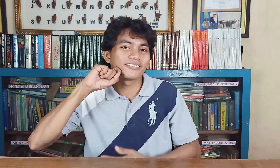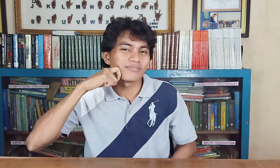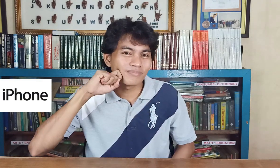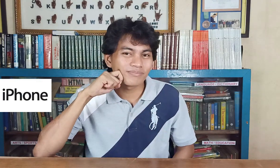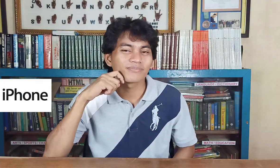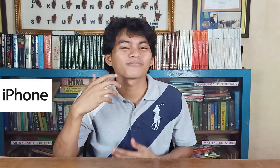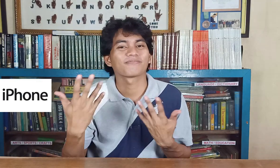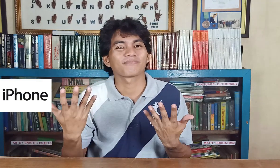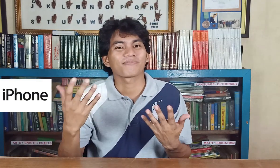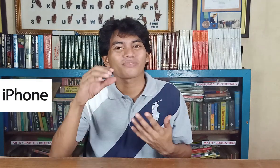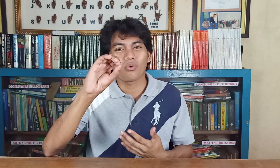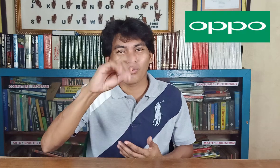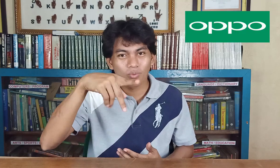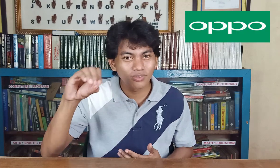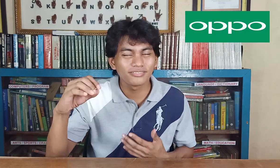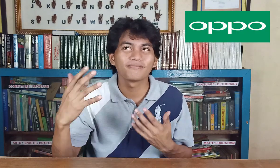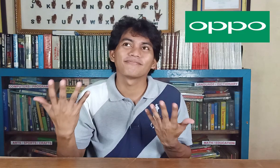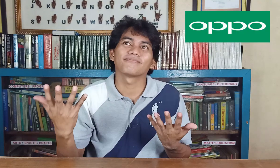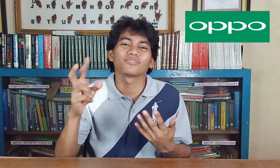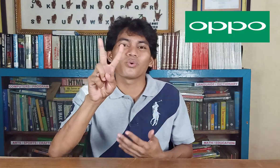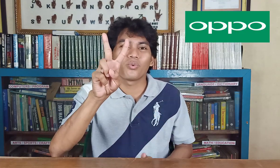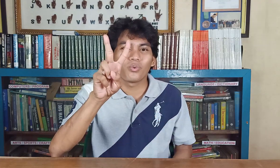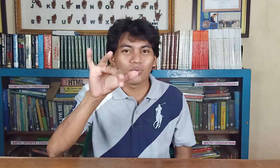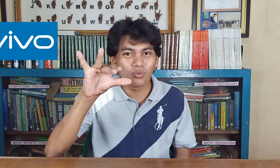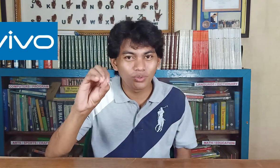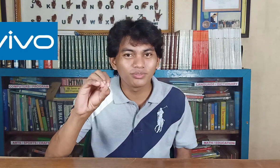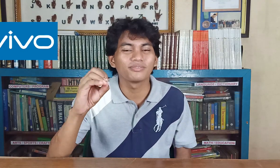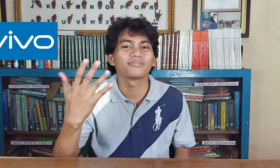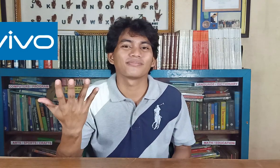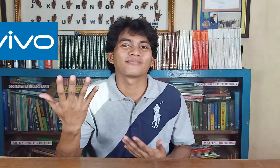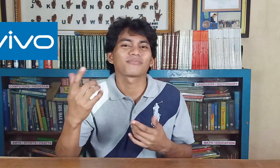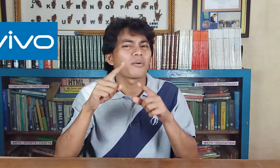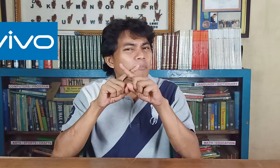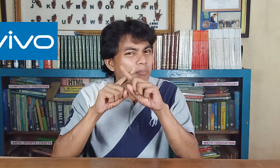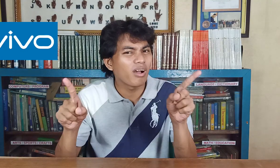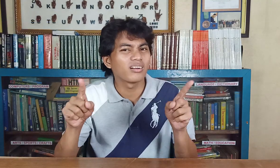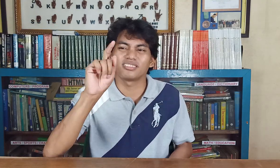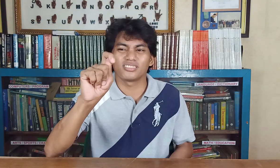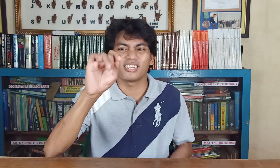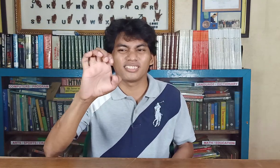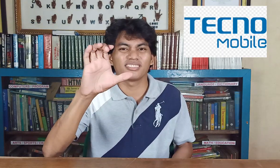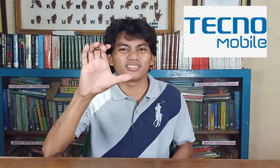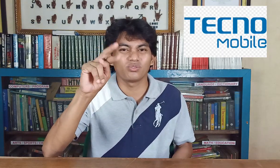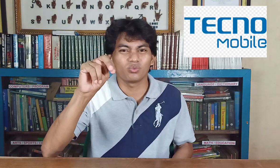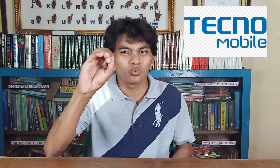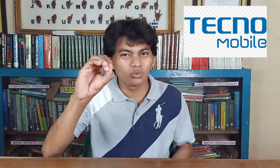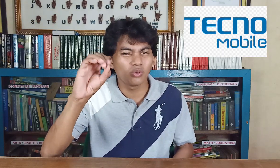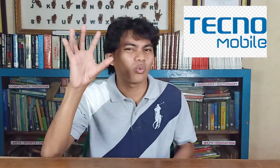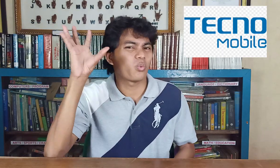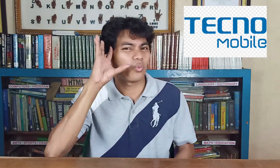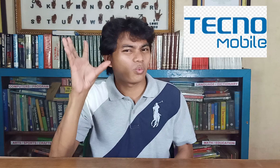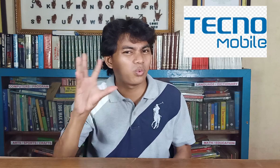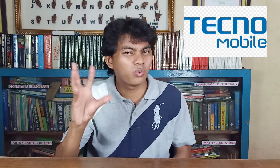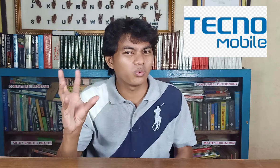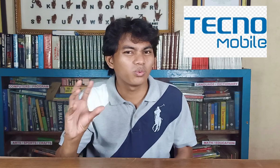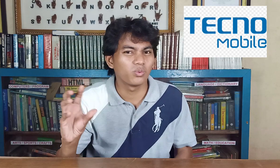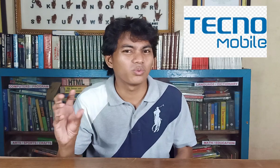include Samsung, iPhone, Oppo, or Vivo. But Tecno? Never